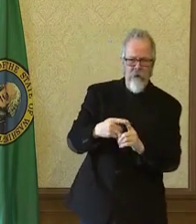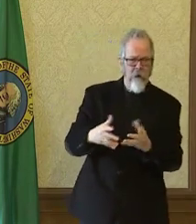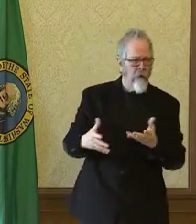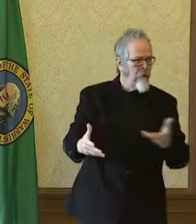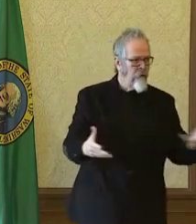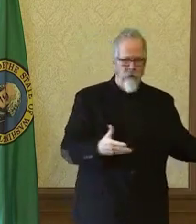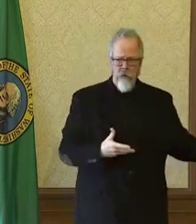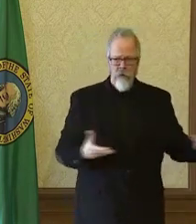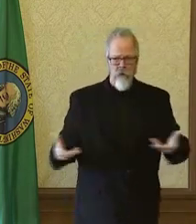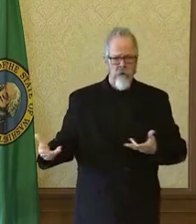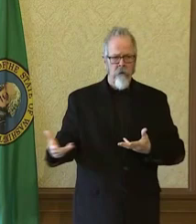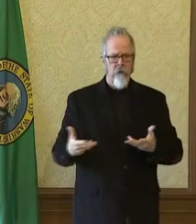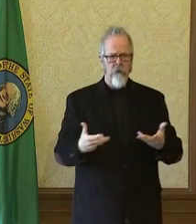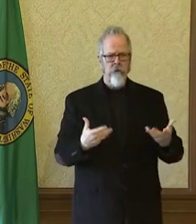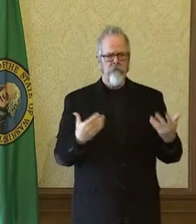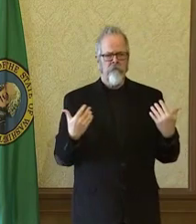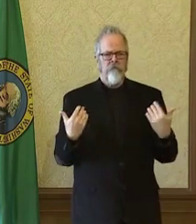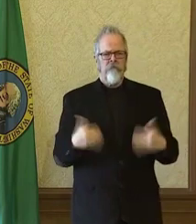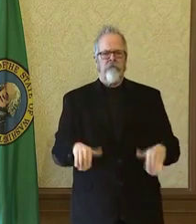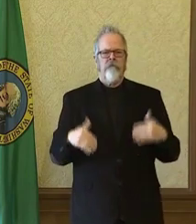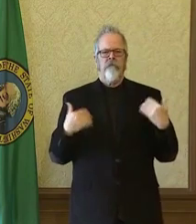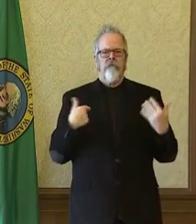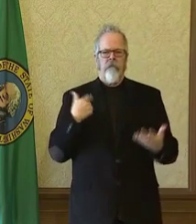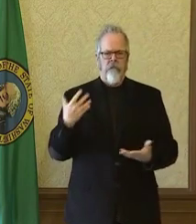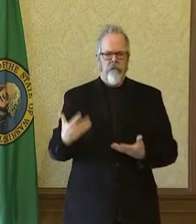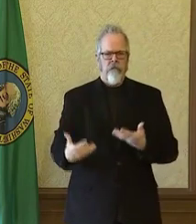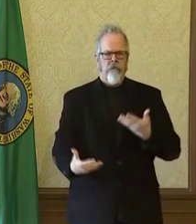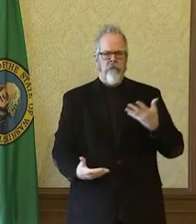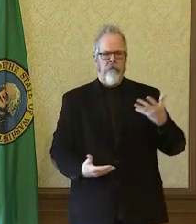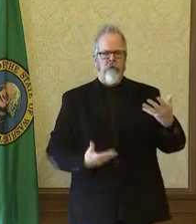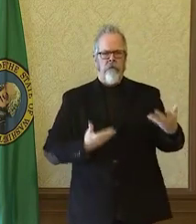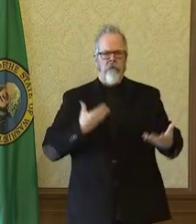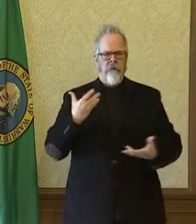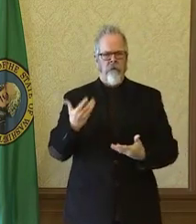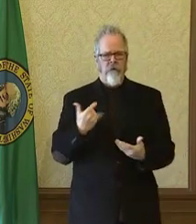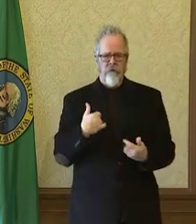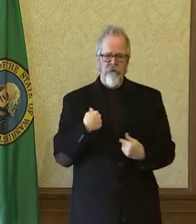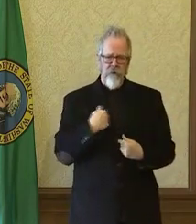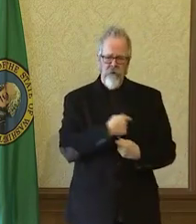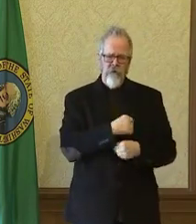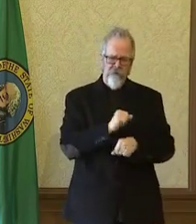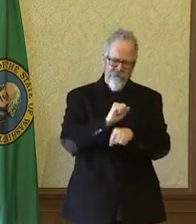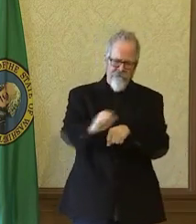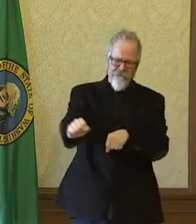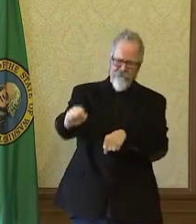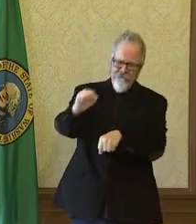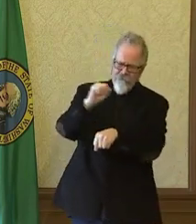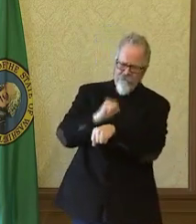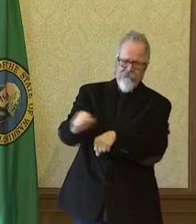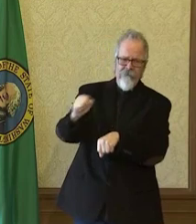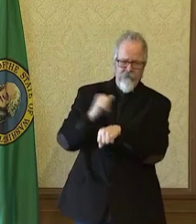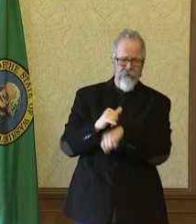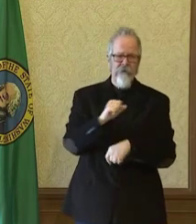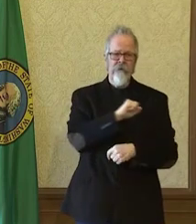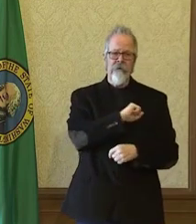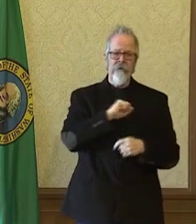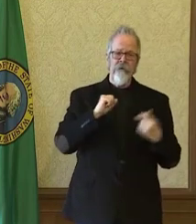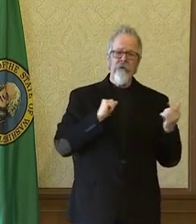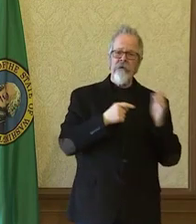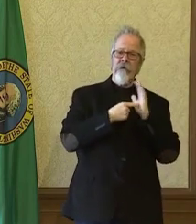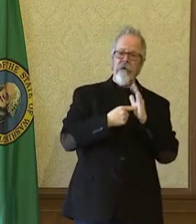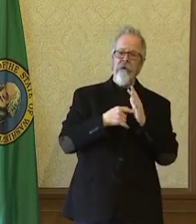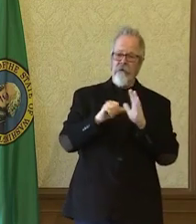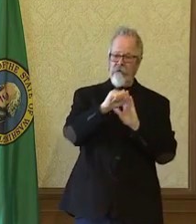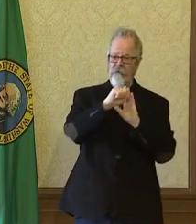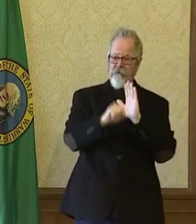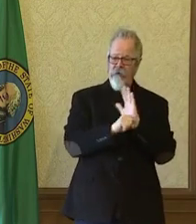began, we've been working diligently with state and federal lawmakers to try to rebuild our economy. Over the